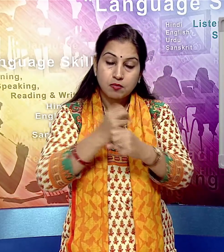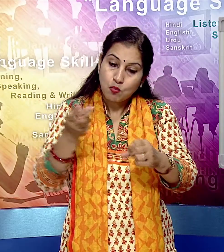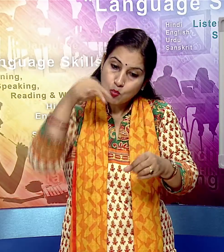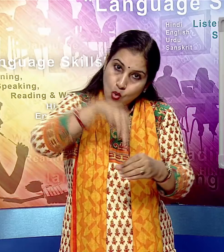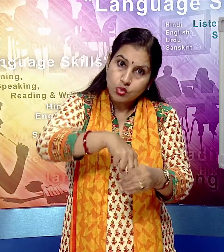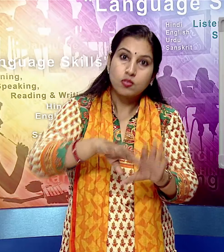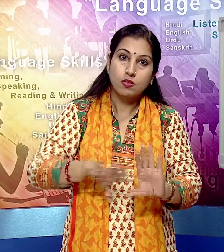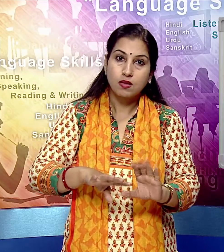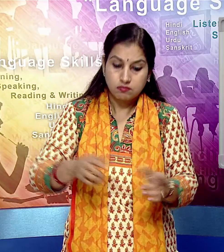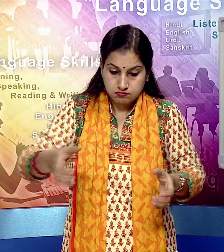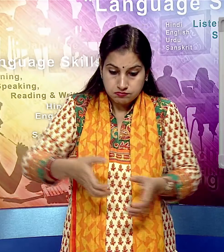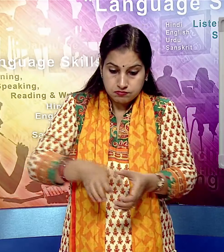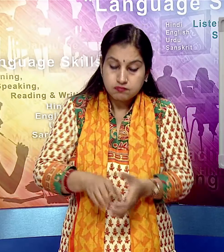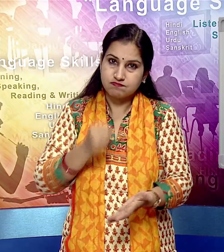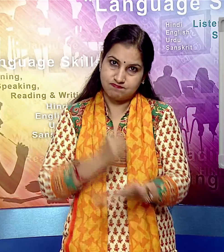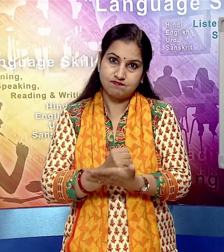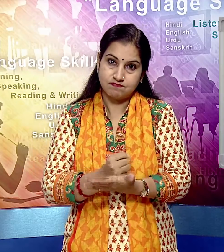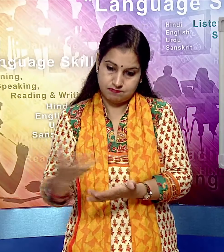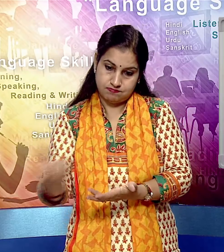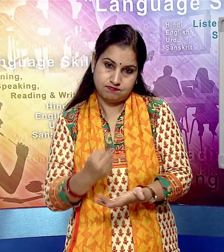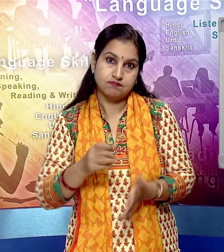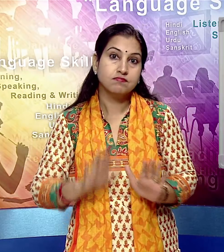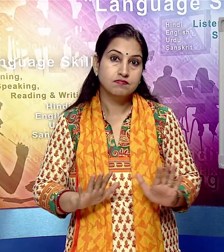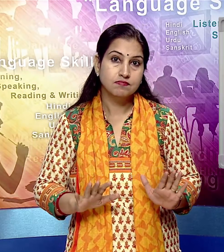Pressure cooker is required for it.